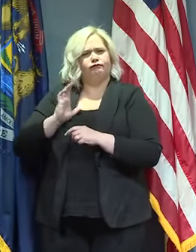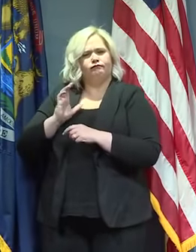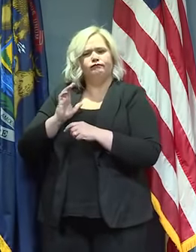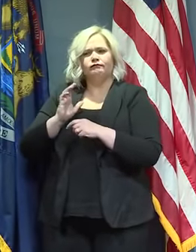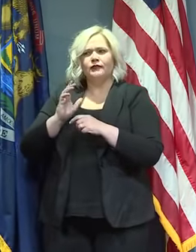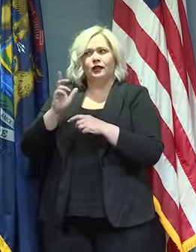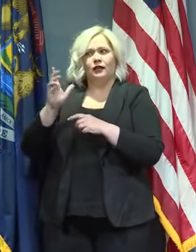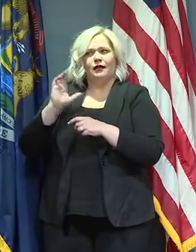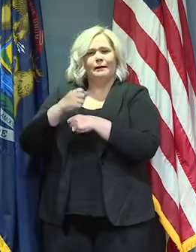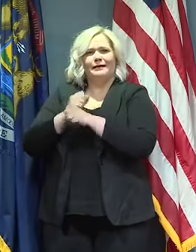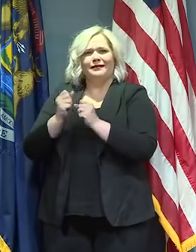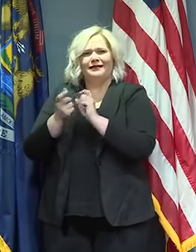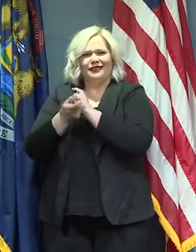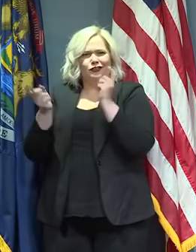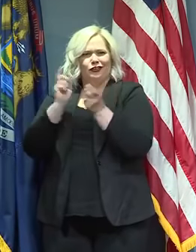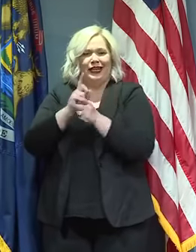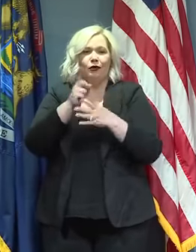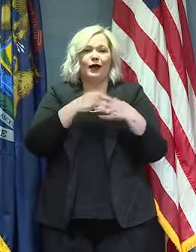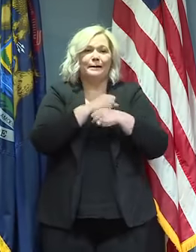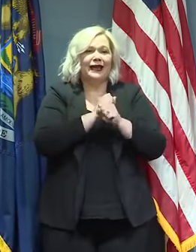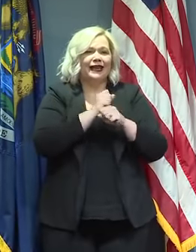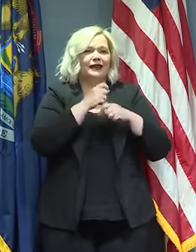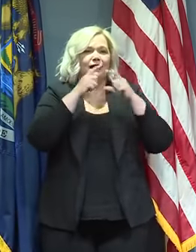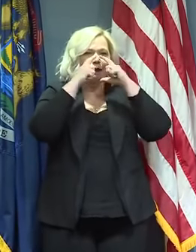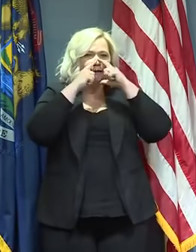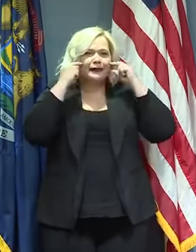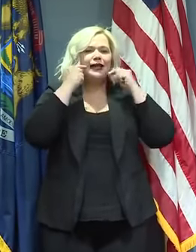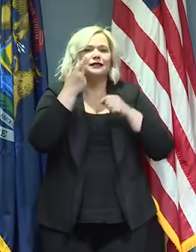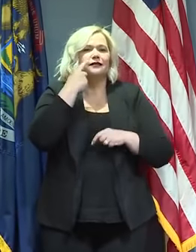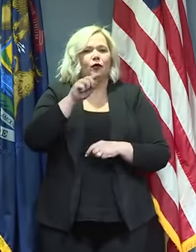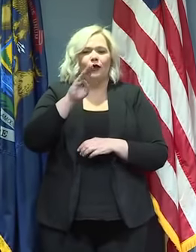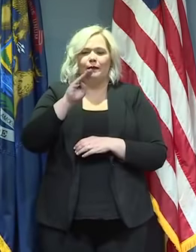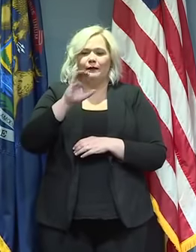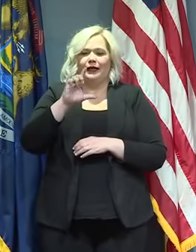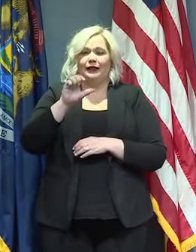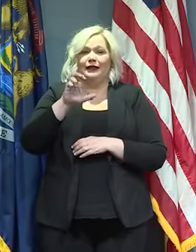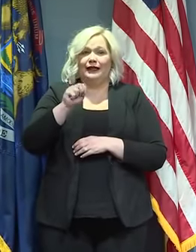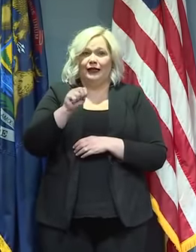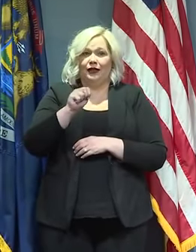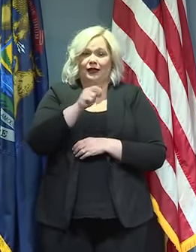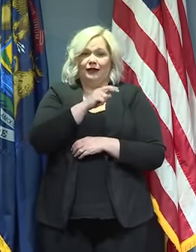producing 280,000 pleated masks for McLaren Healthcare Systems,